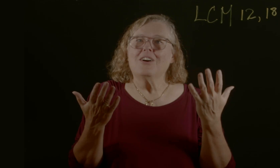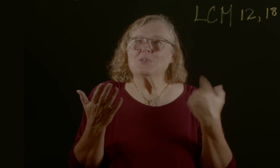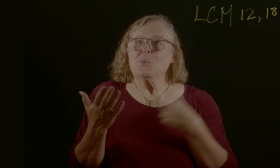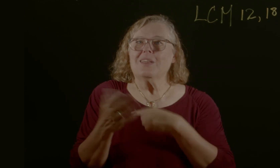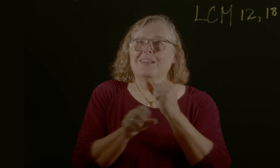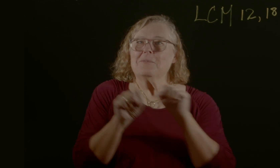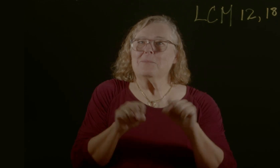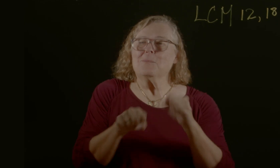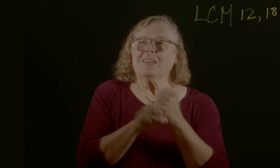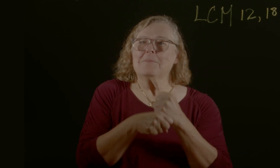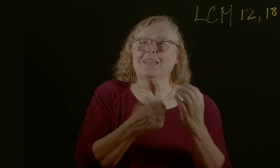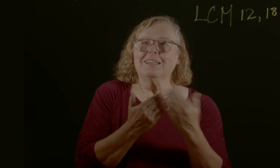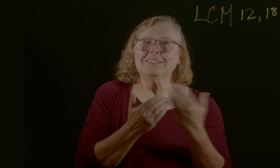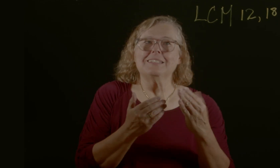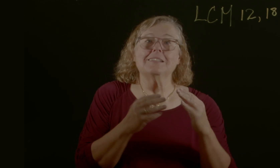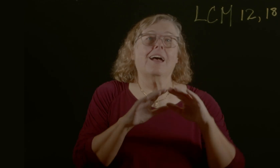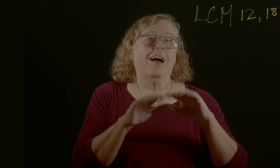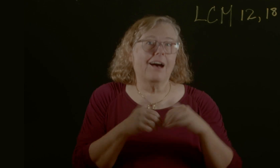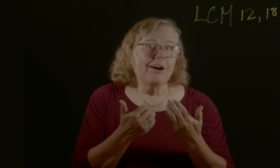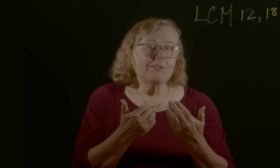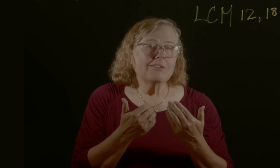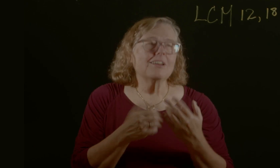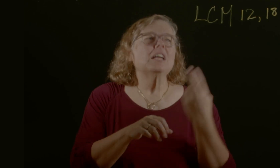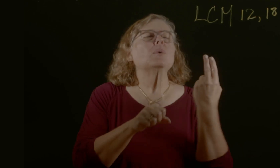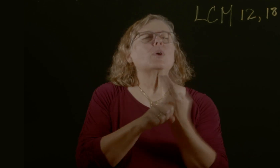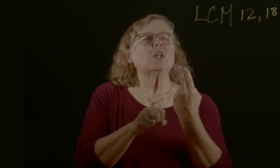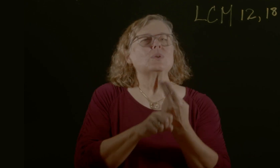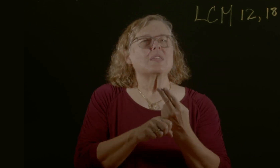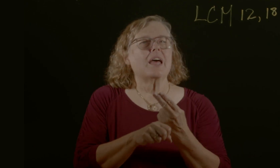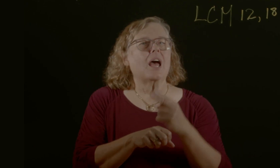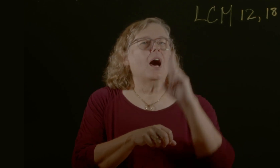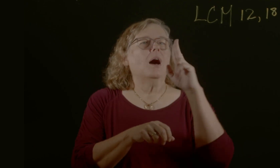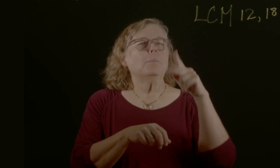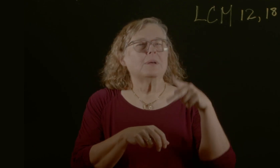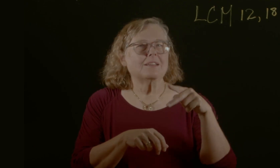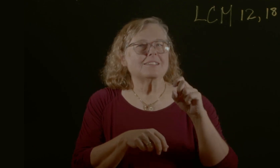see. So we can use something easy. How are we going to do that? We're going to use